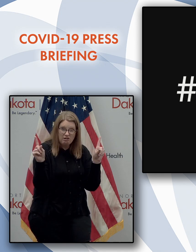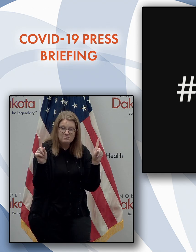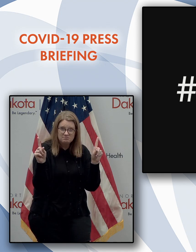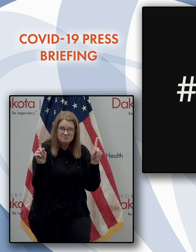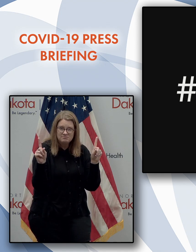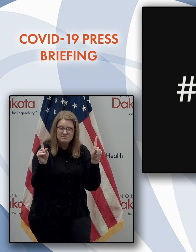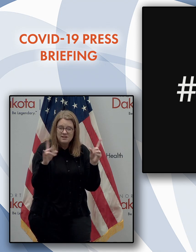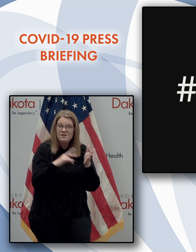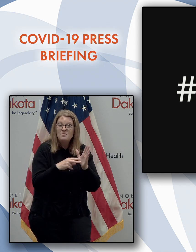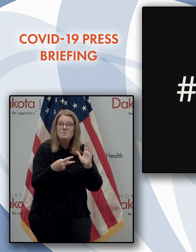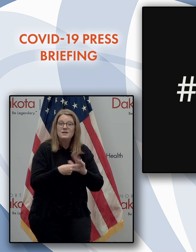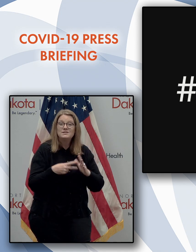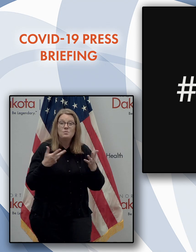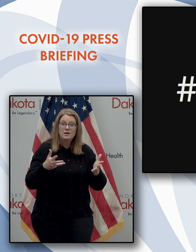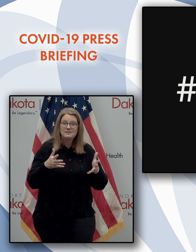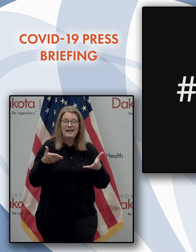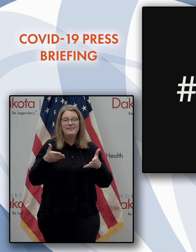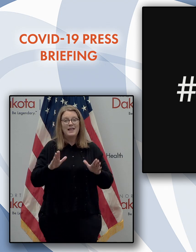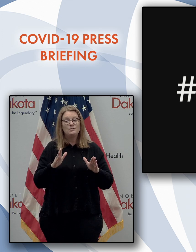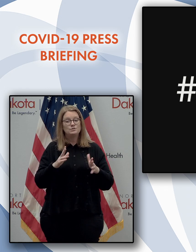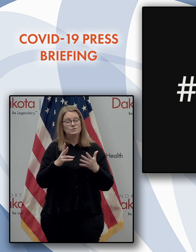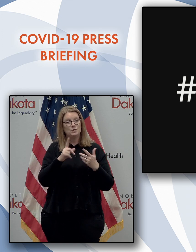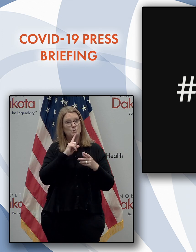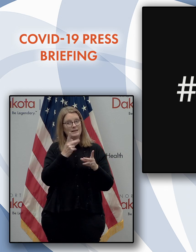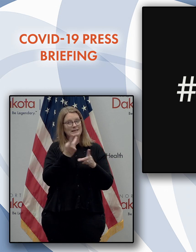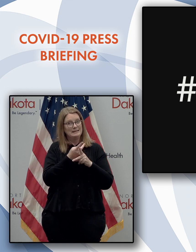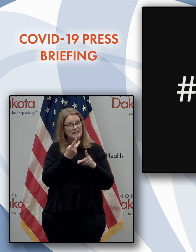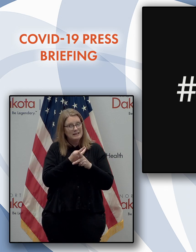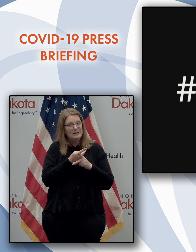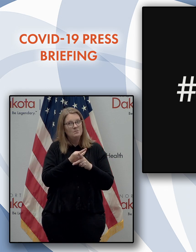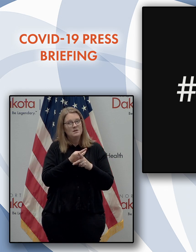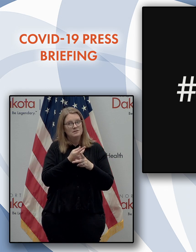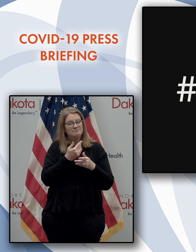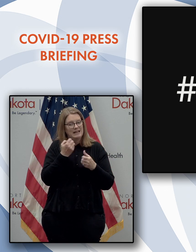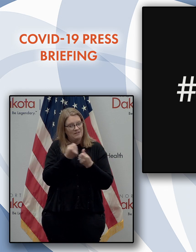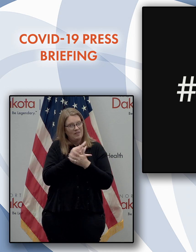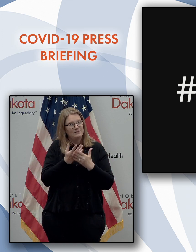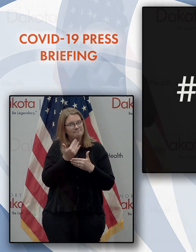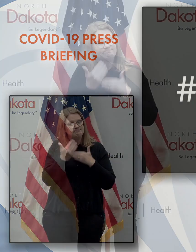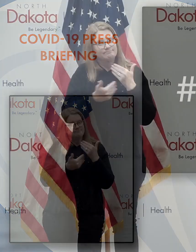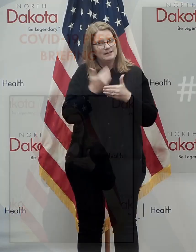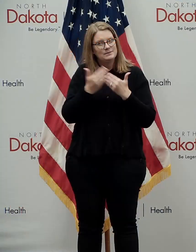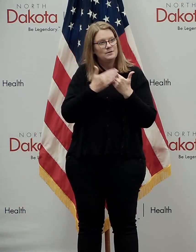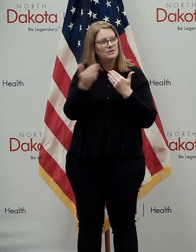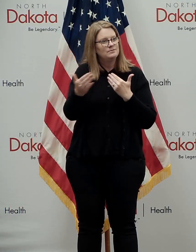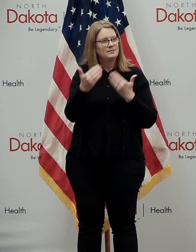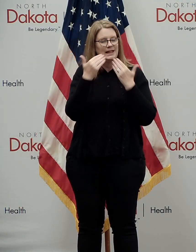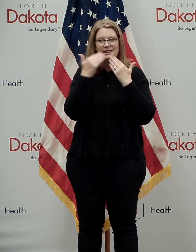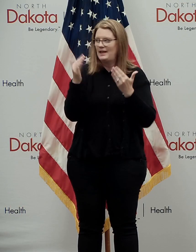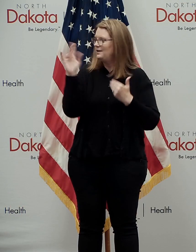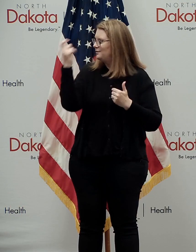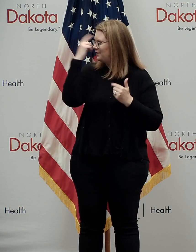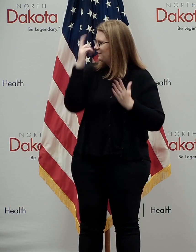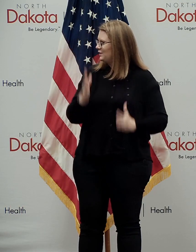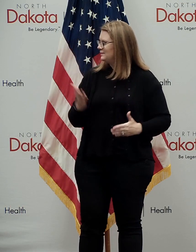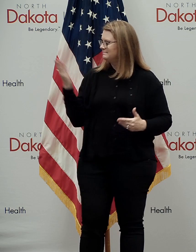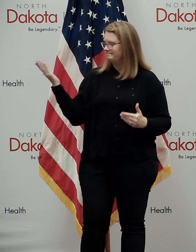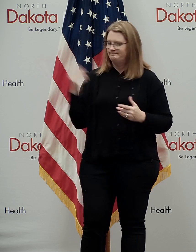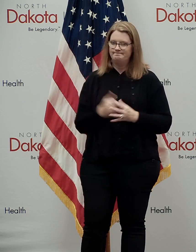to preserve our individuals and economies as we move forward. Thank you, Governor Burgum.